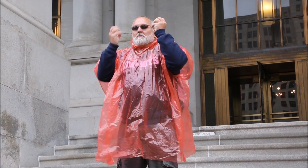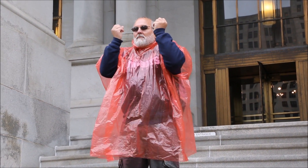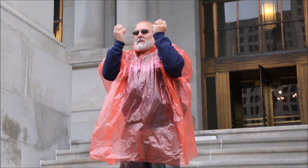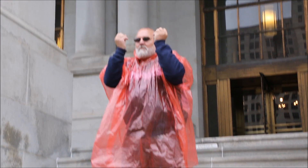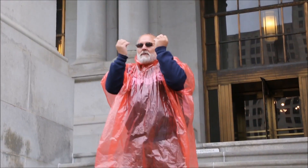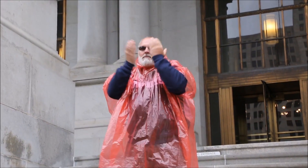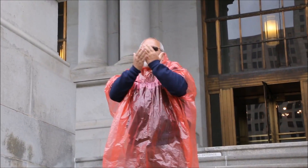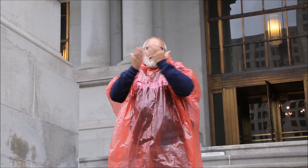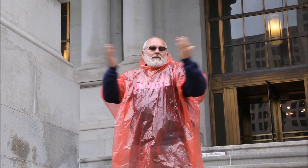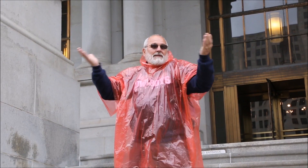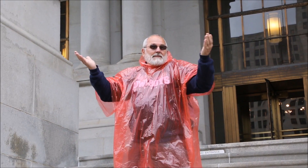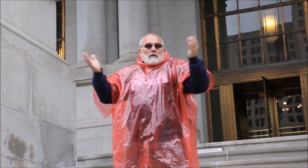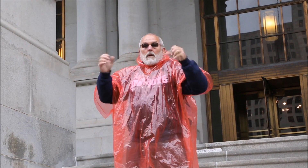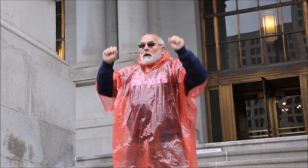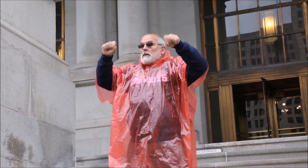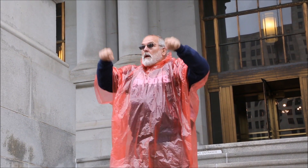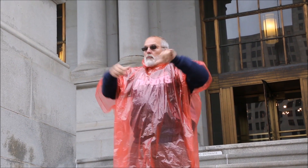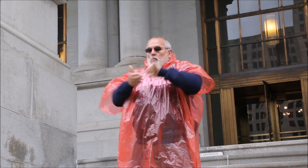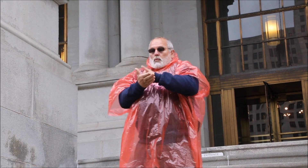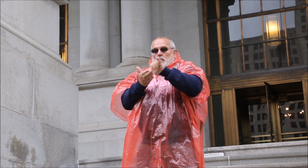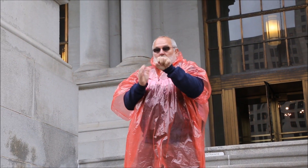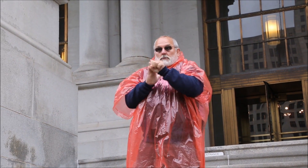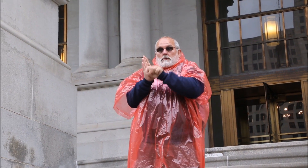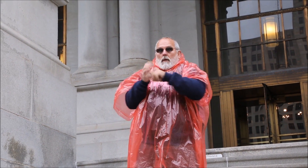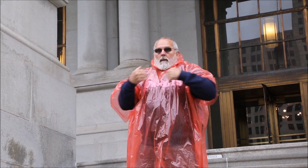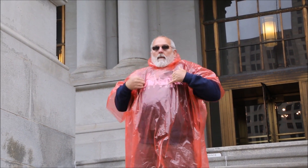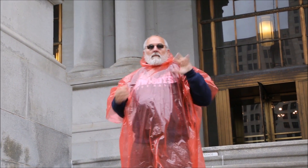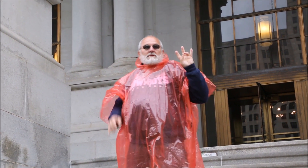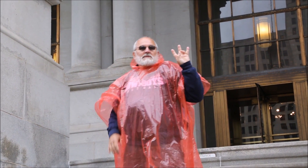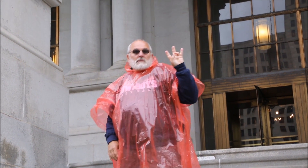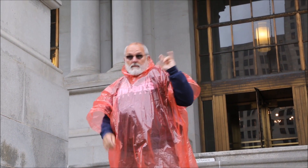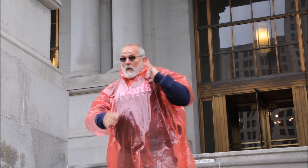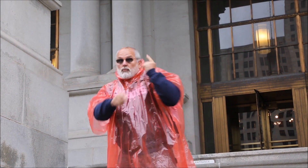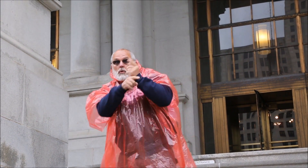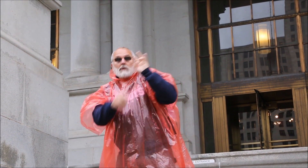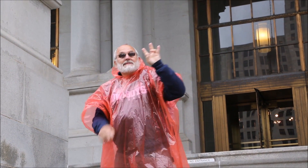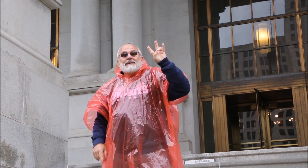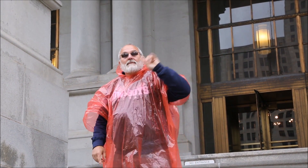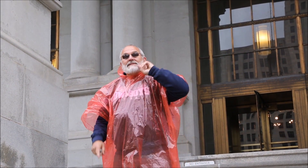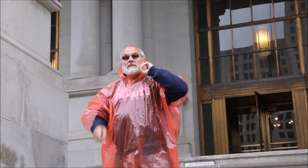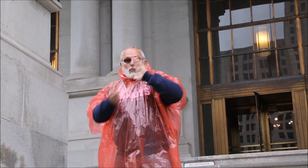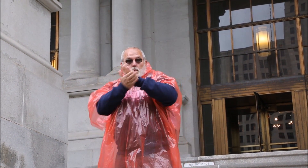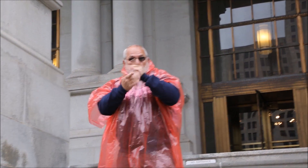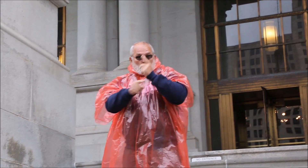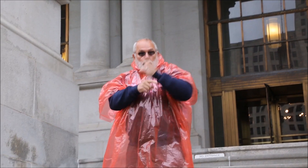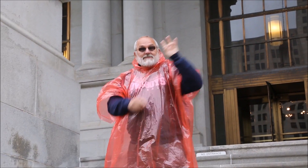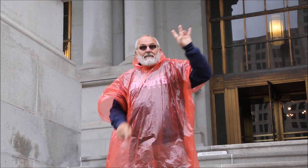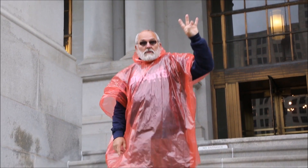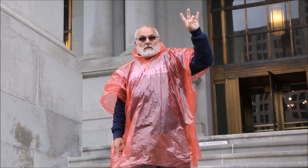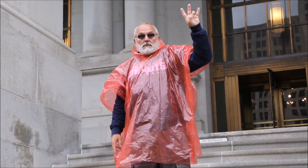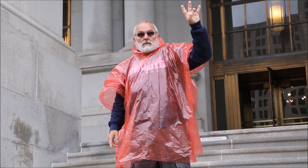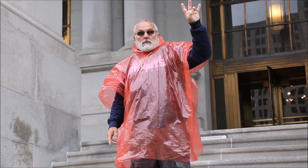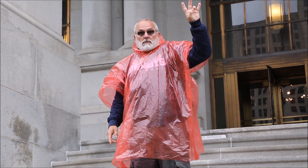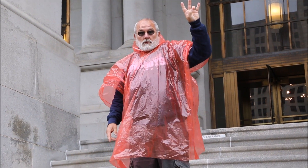At this point, with certification, they need to be approved. The NAACP have an